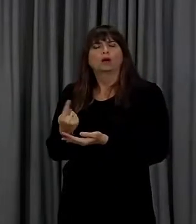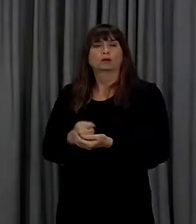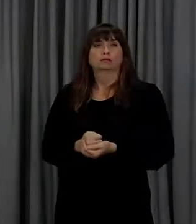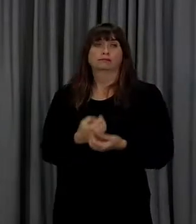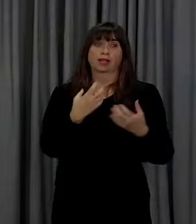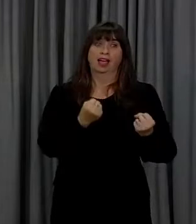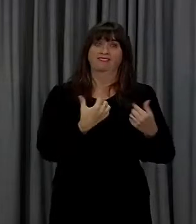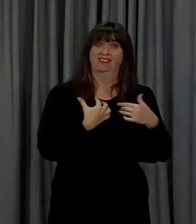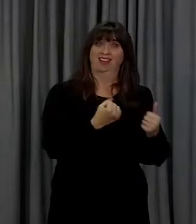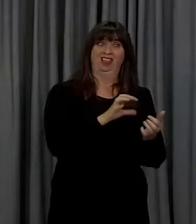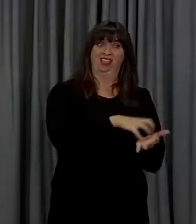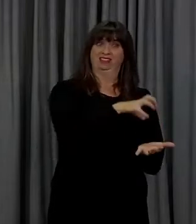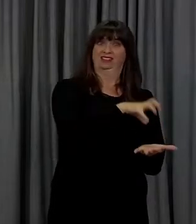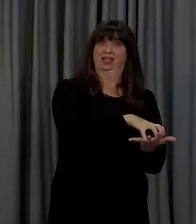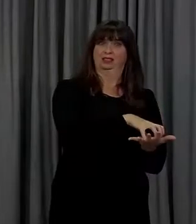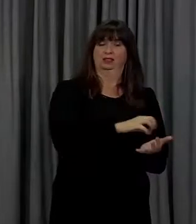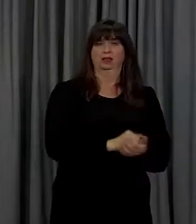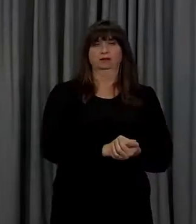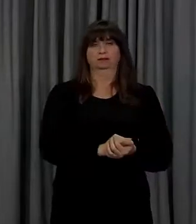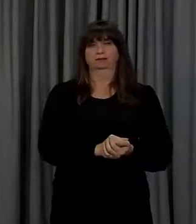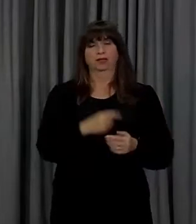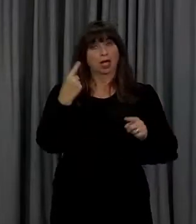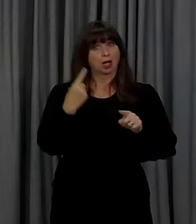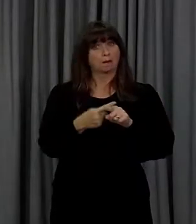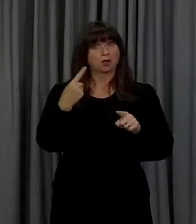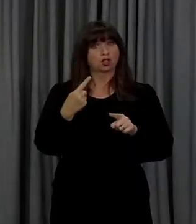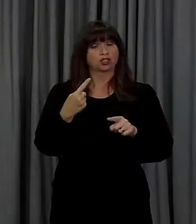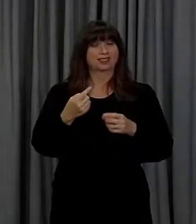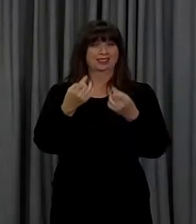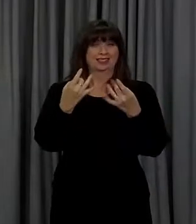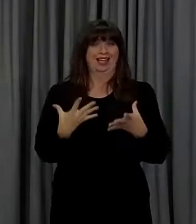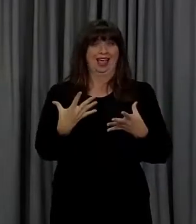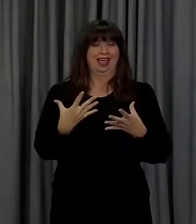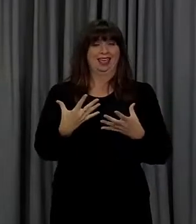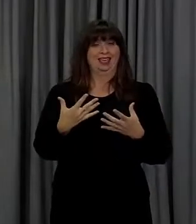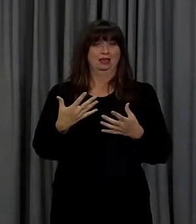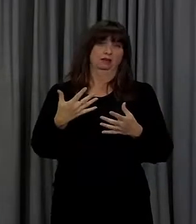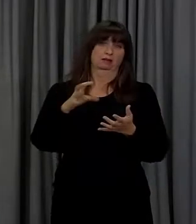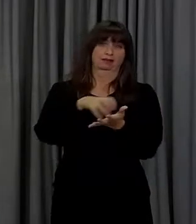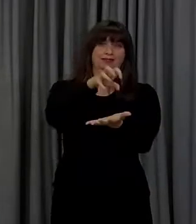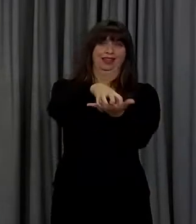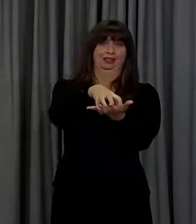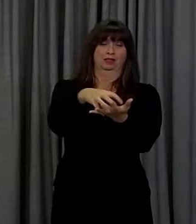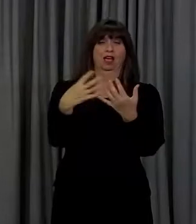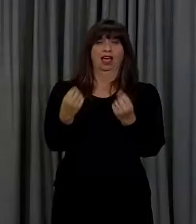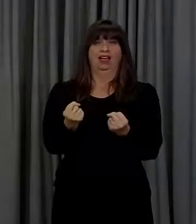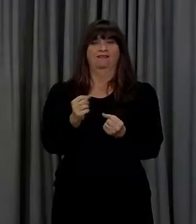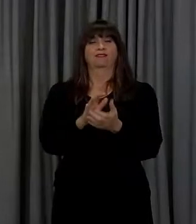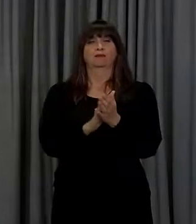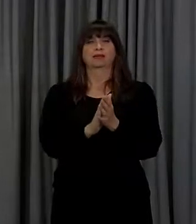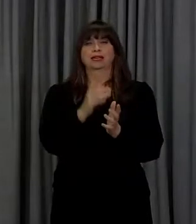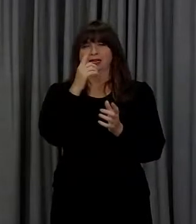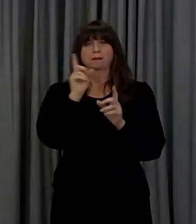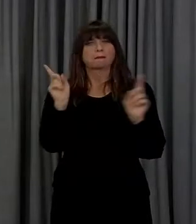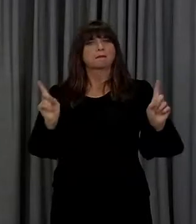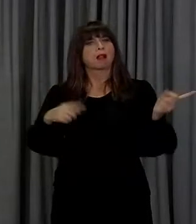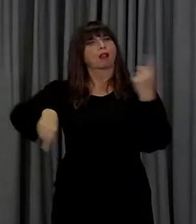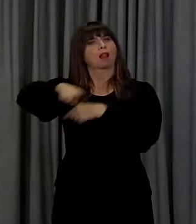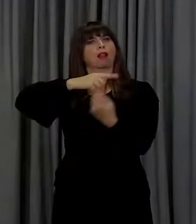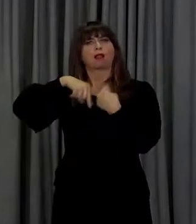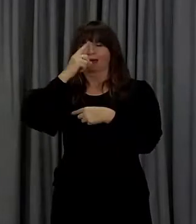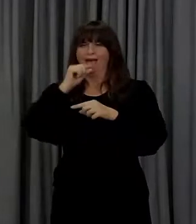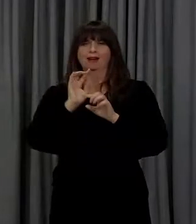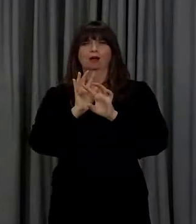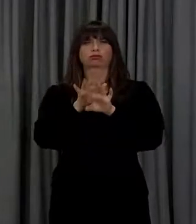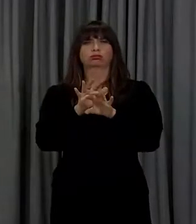opened new same-day emergency care centres as well. As I said in my presentation, we've now